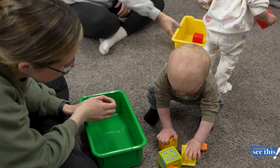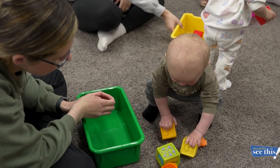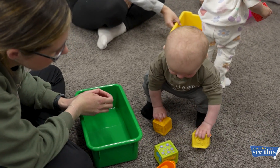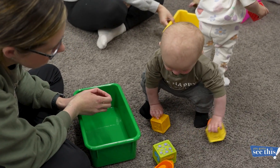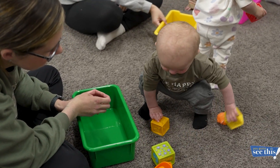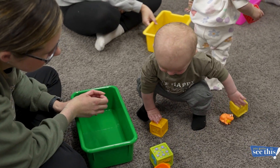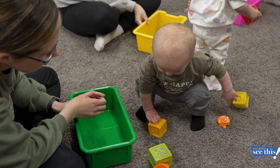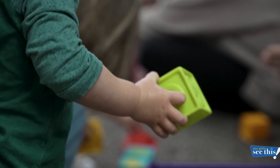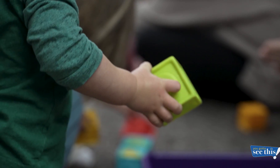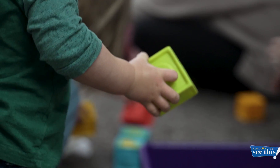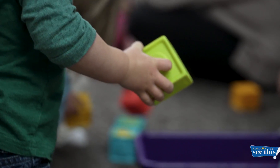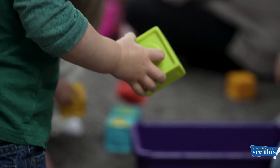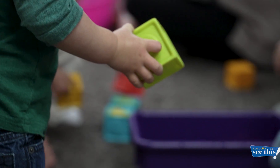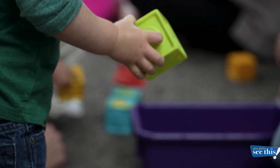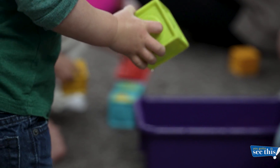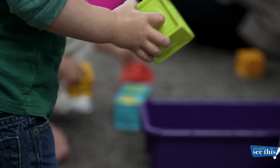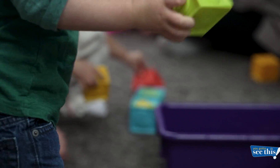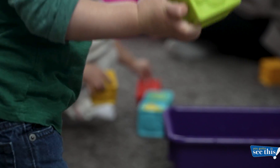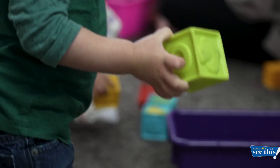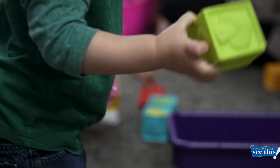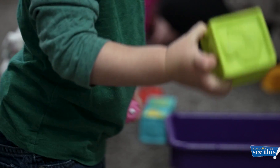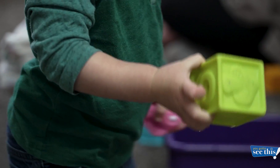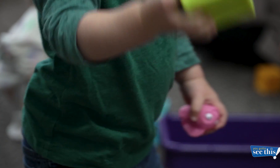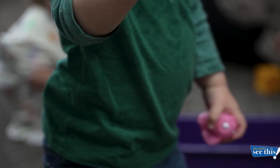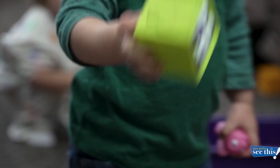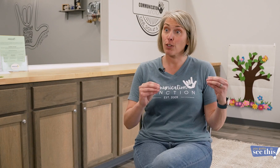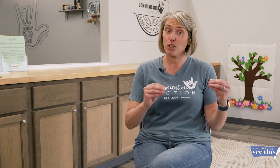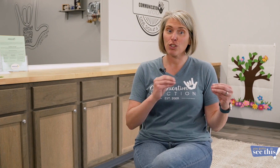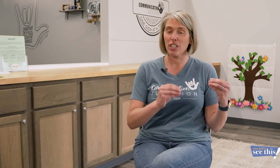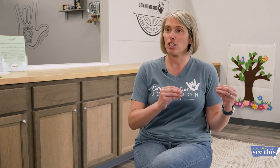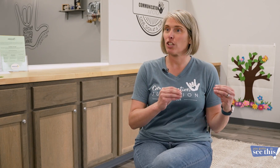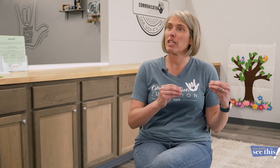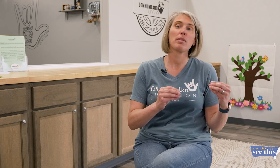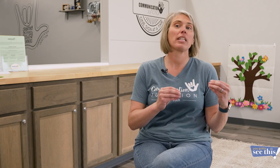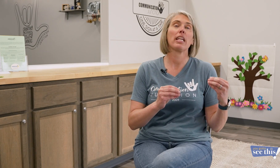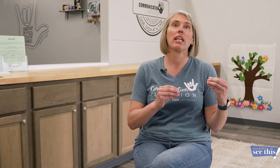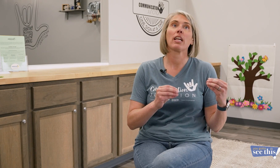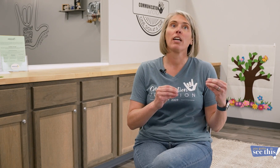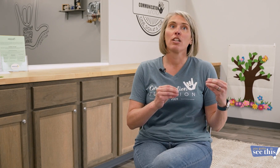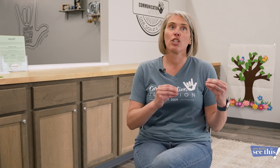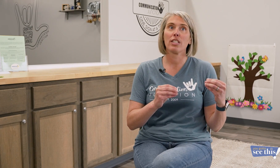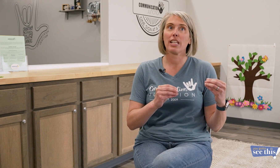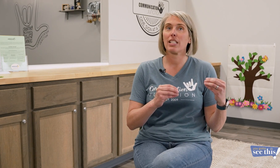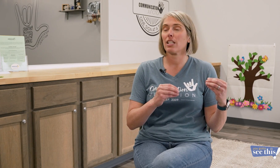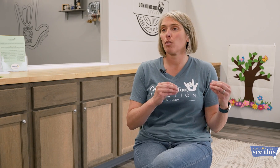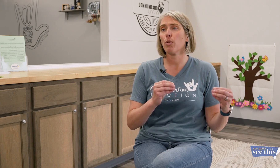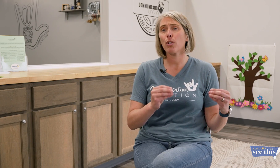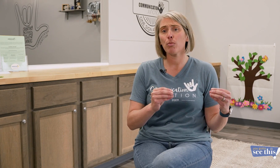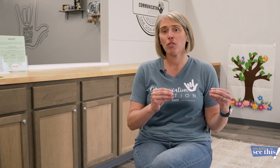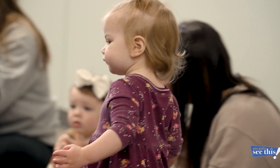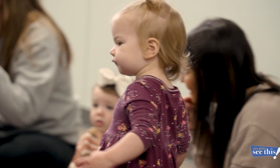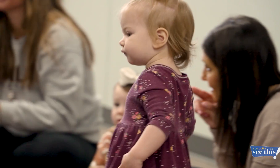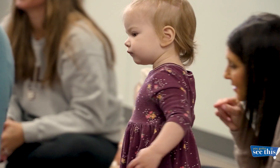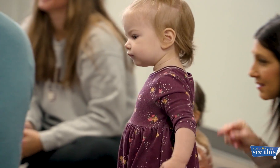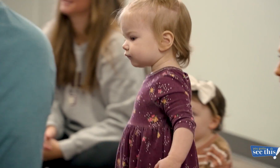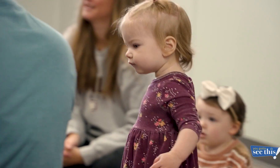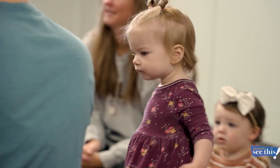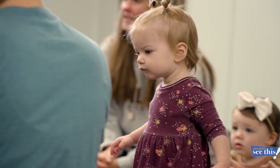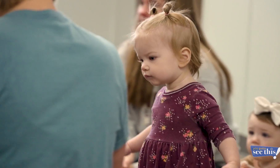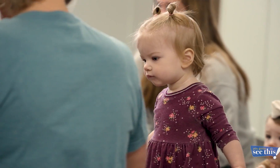mean? It means I do something and you copy it. And at first, they're gonna start imitating just like silly motor movements, or they might start